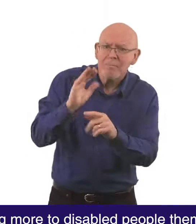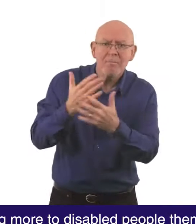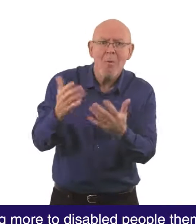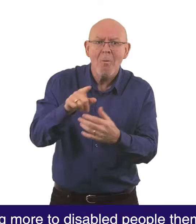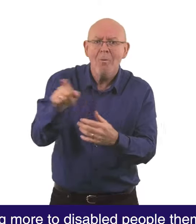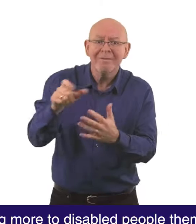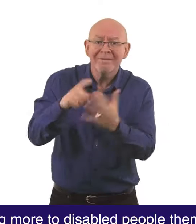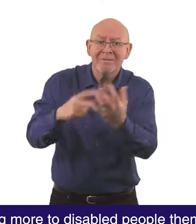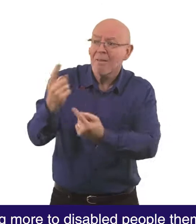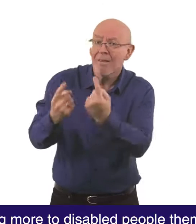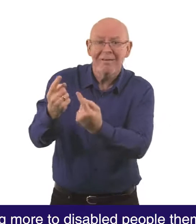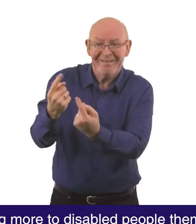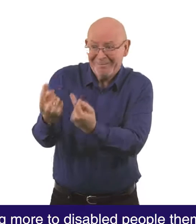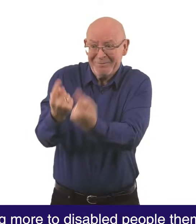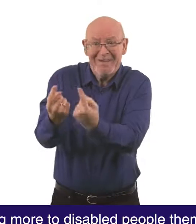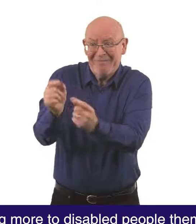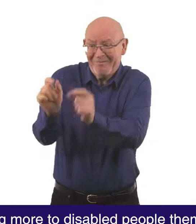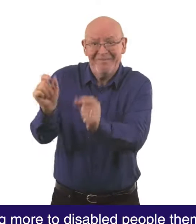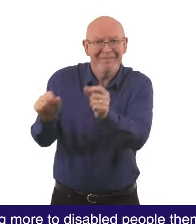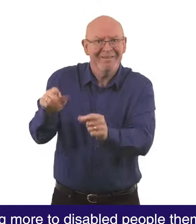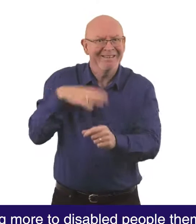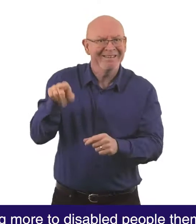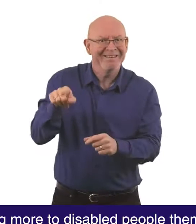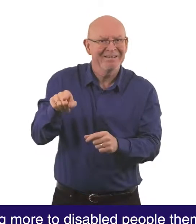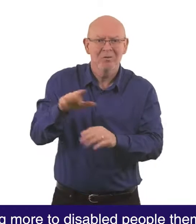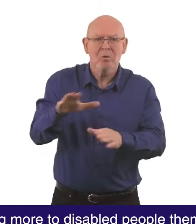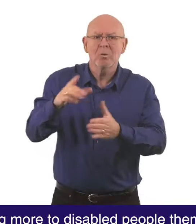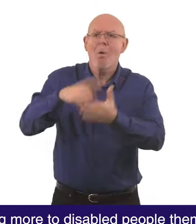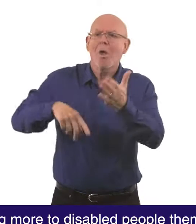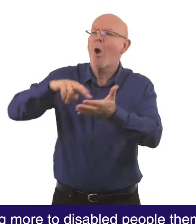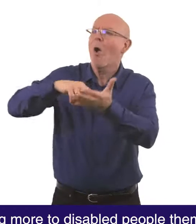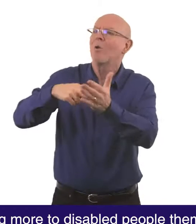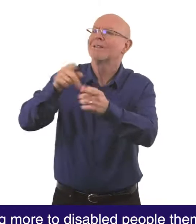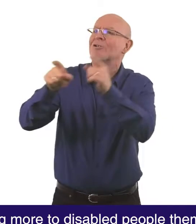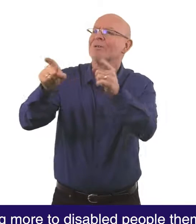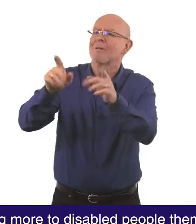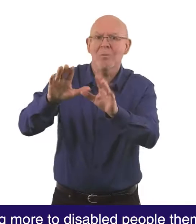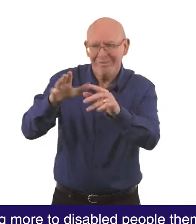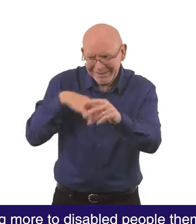listening more to disabled people themselves rather than only organizations,